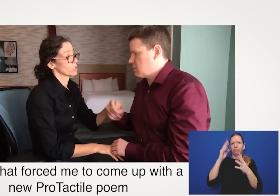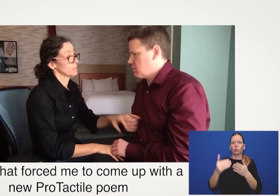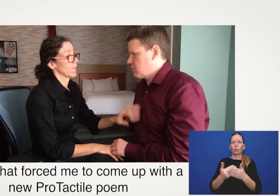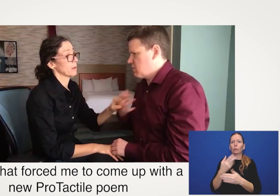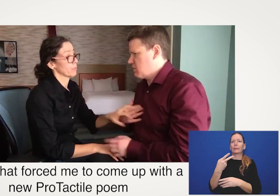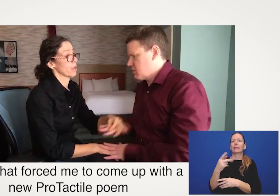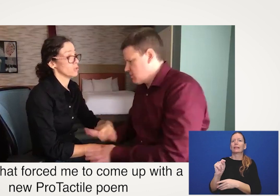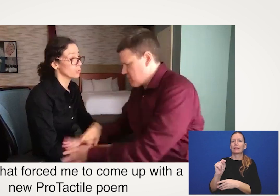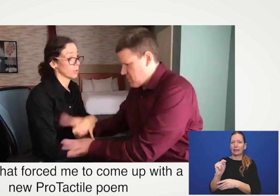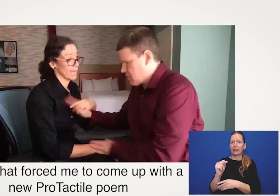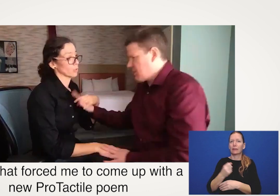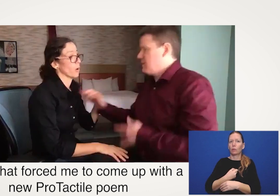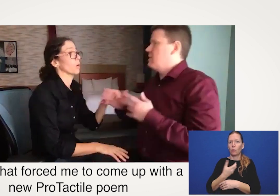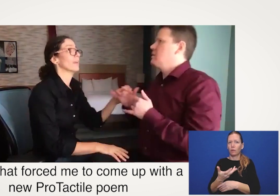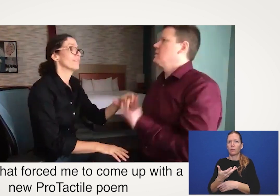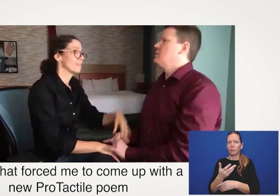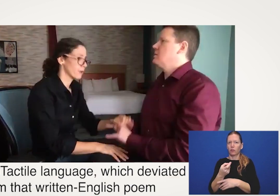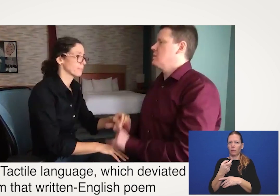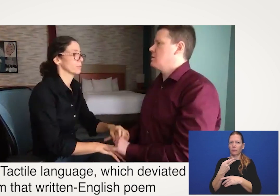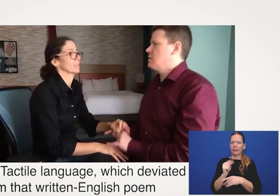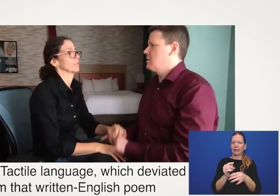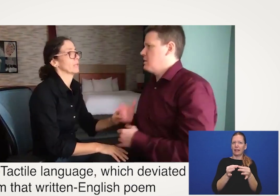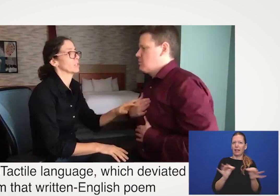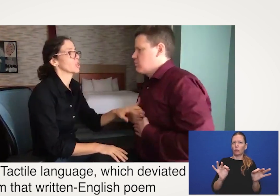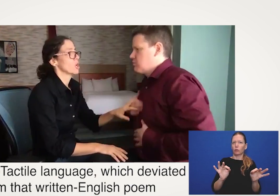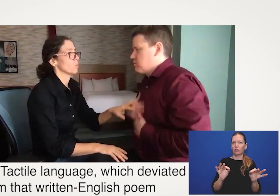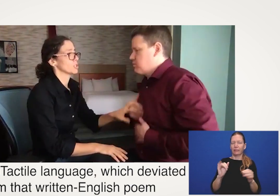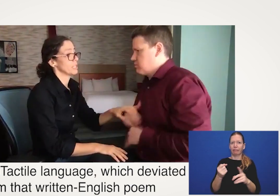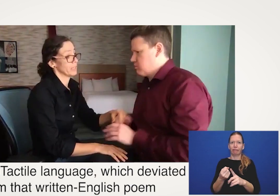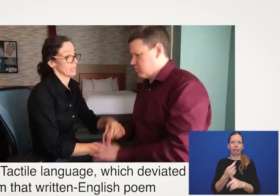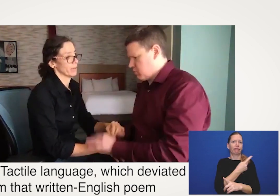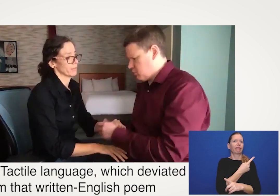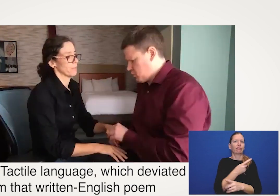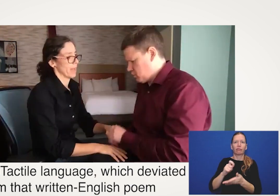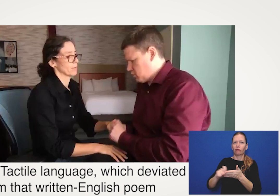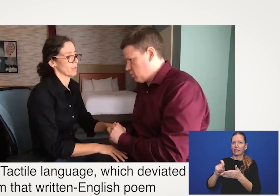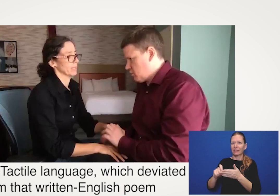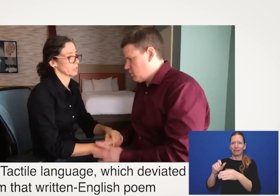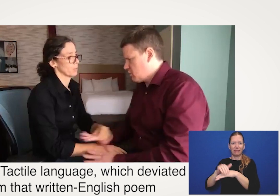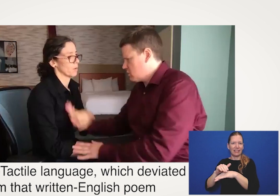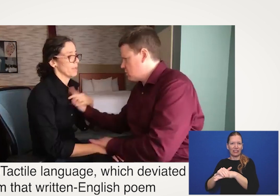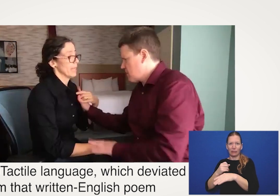that forced me to come up with a new ProTactile poem from ProTactile language, which deviated from